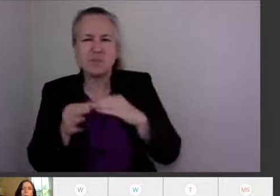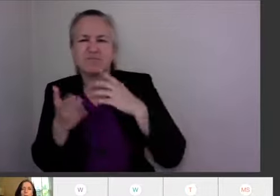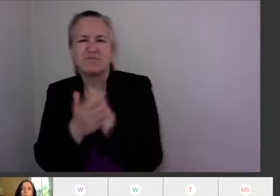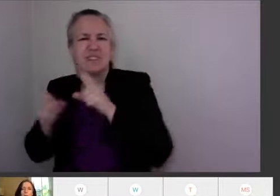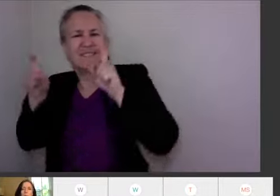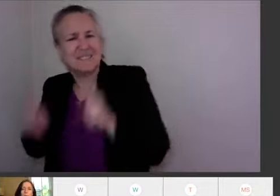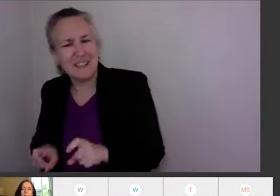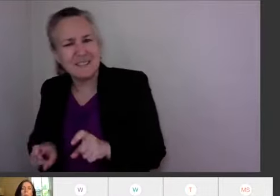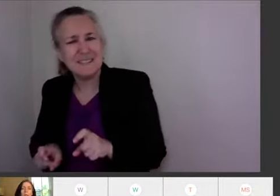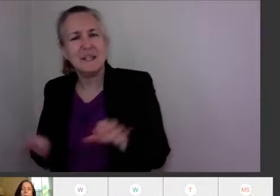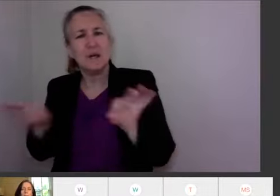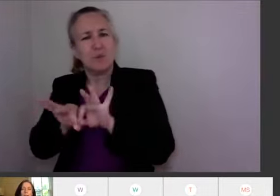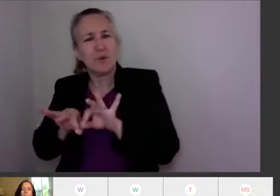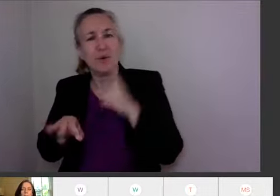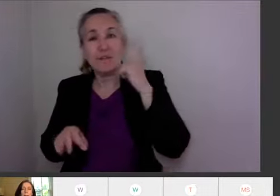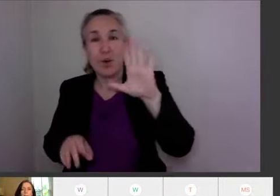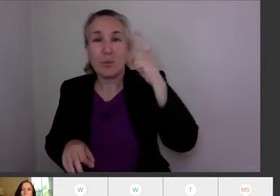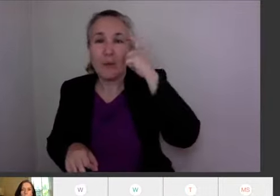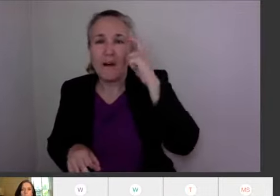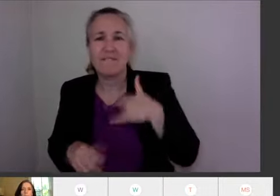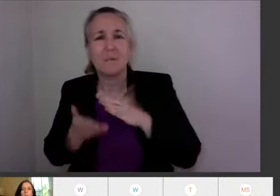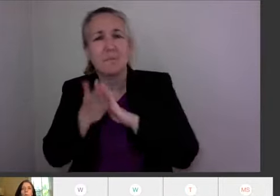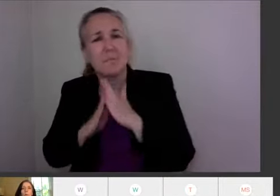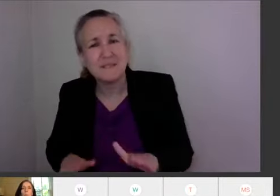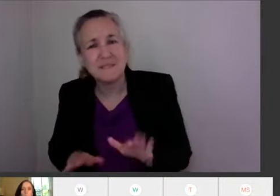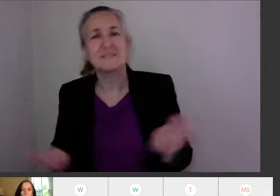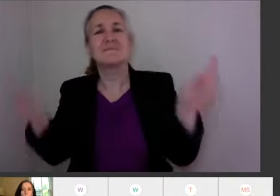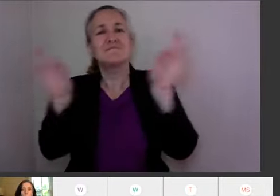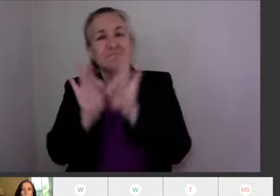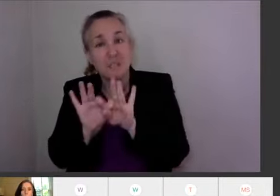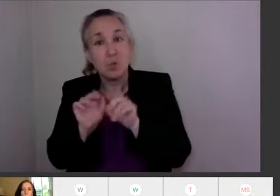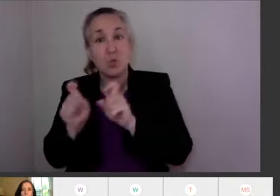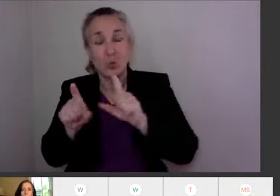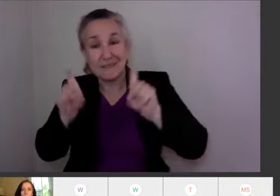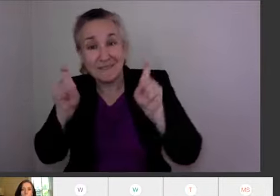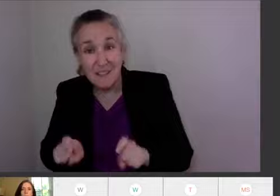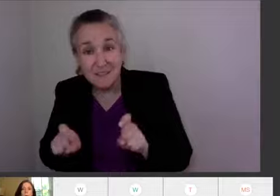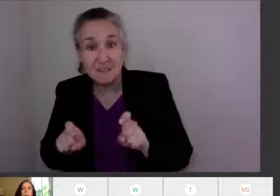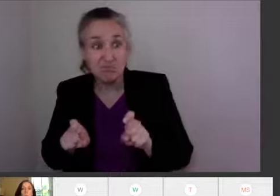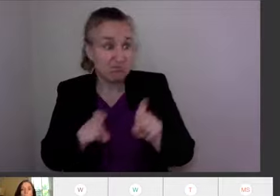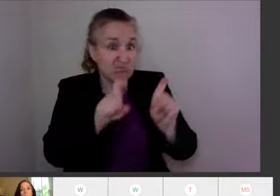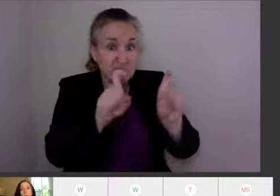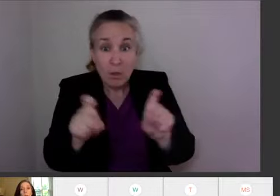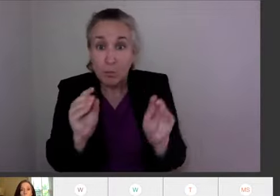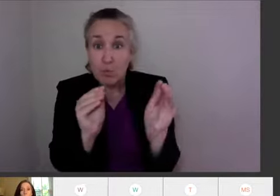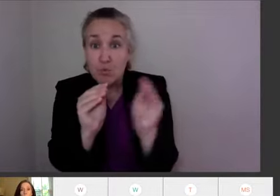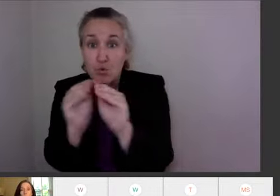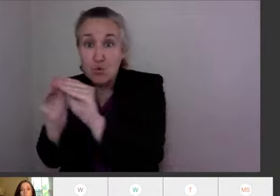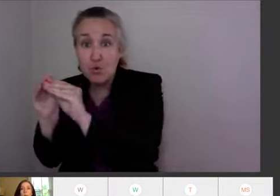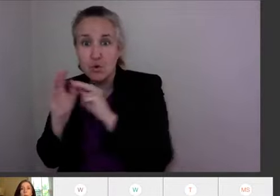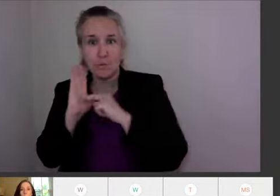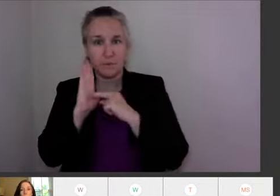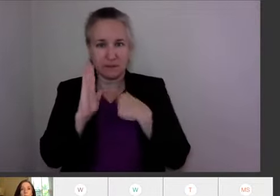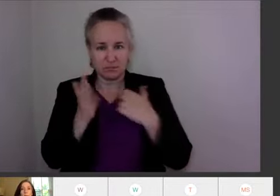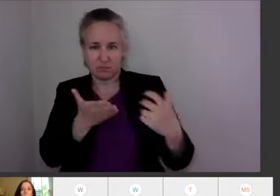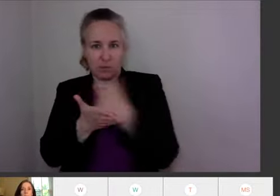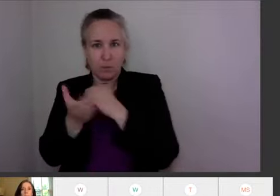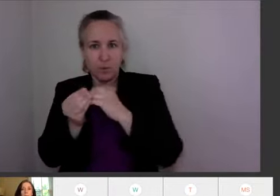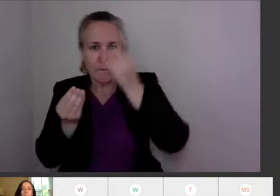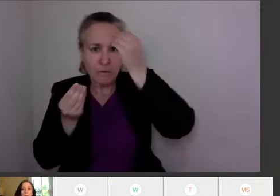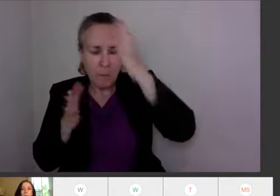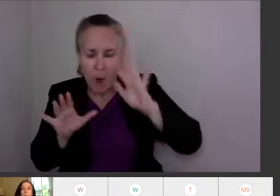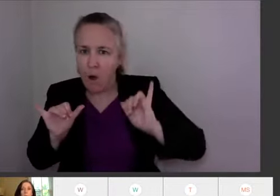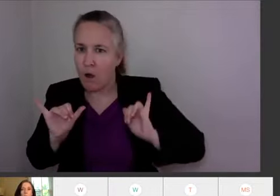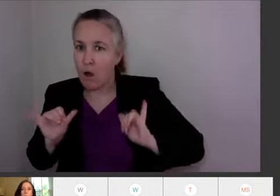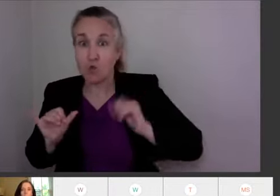for your own peace of mind, please get tested. The more people that get tested, the more that we know, and the more we can